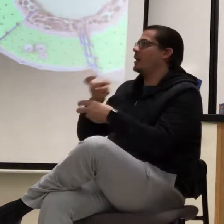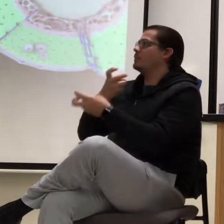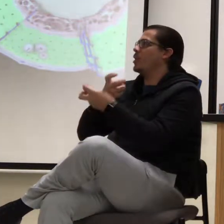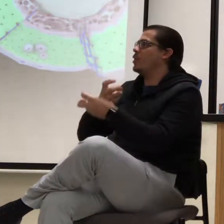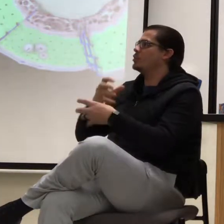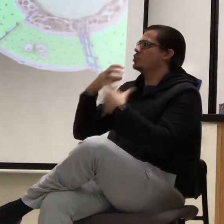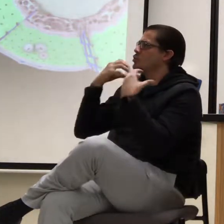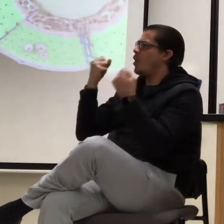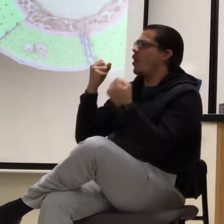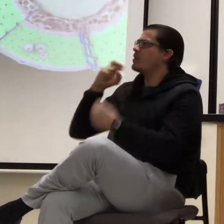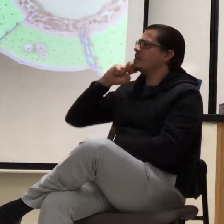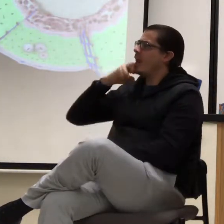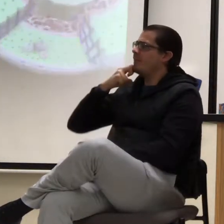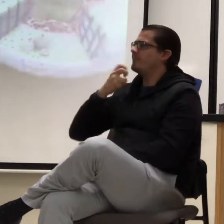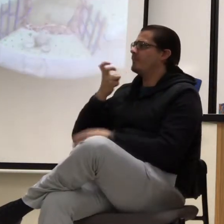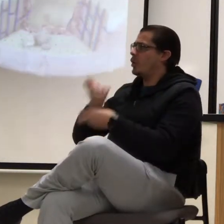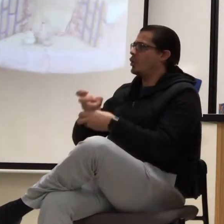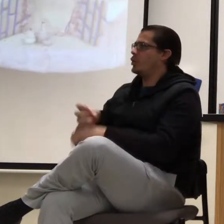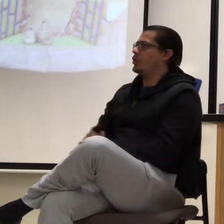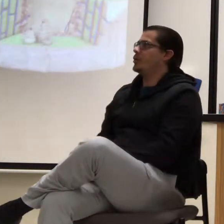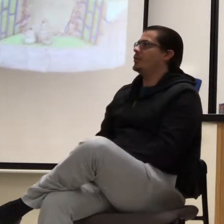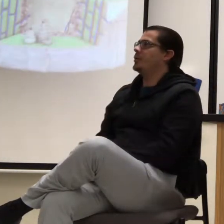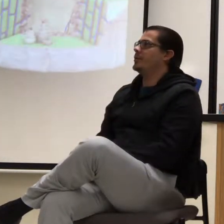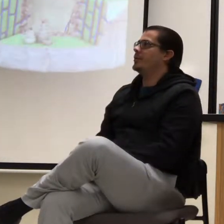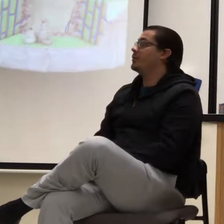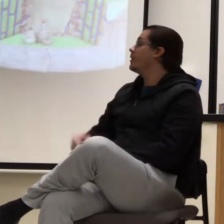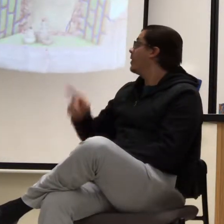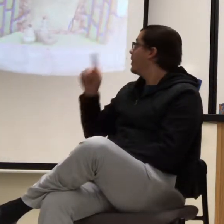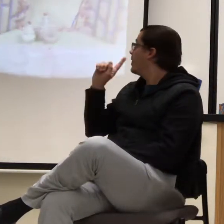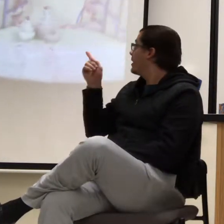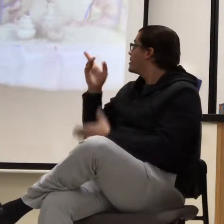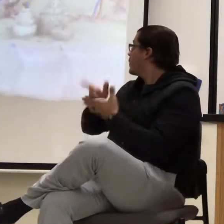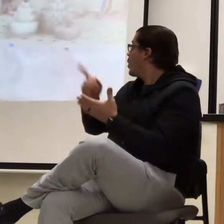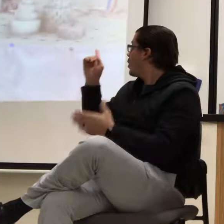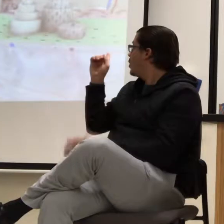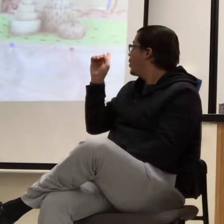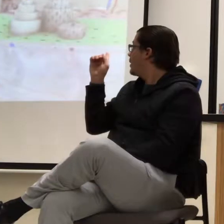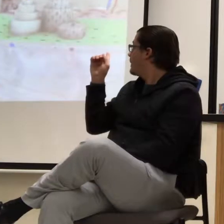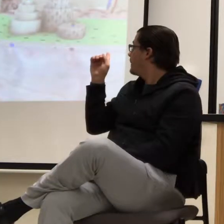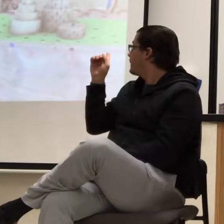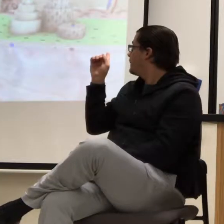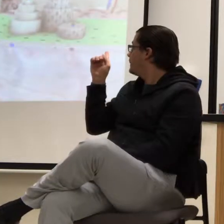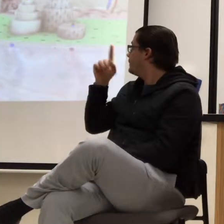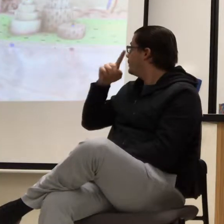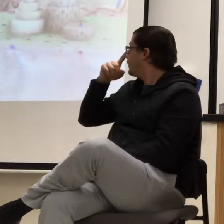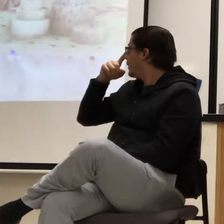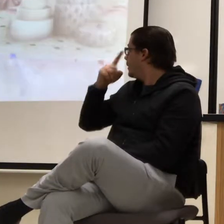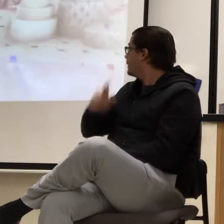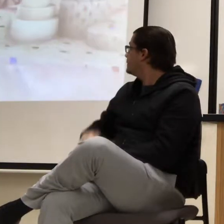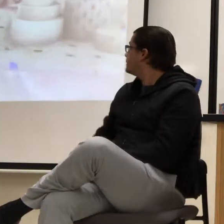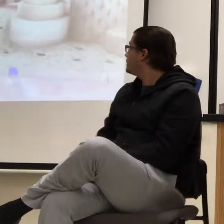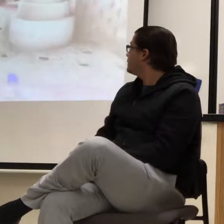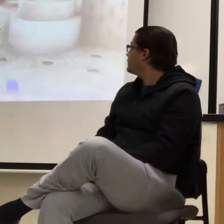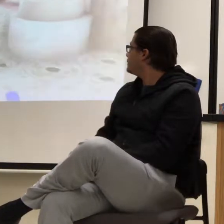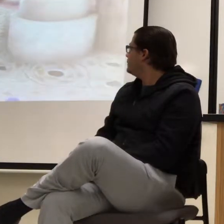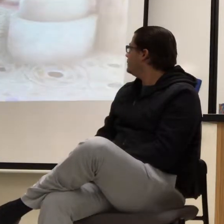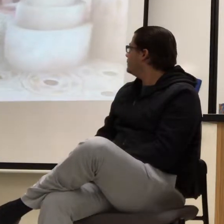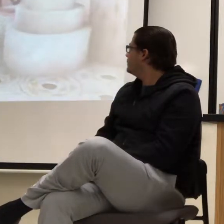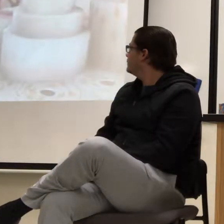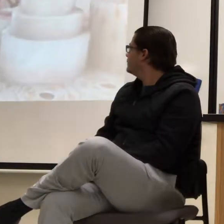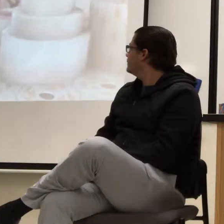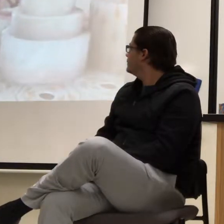tough. And if you look at this part here where they section it away, and you see it looks like kind